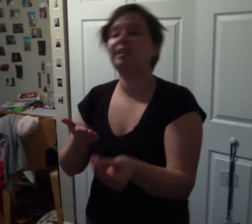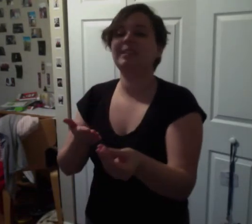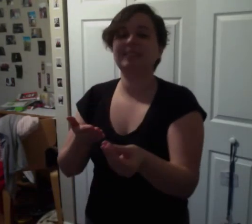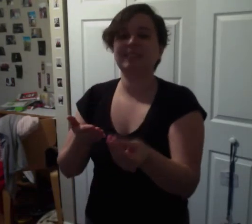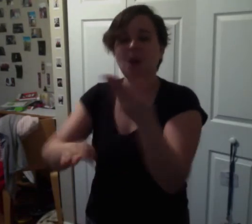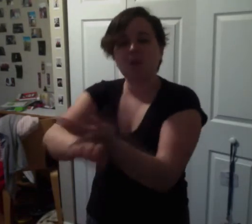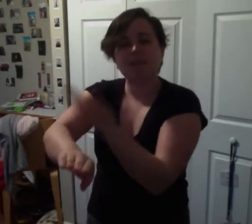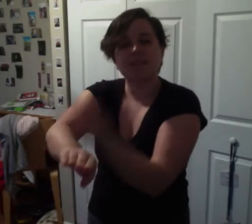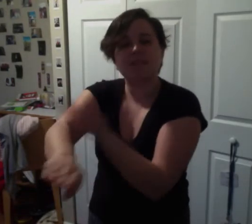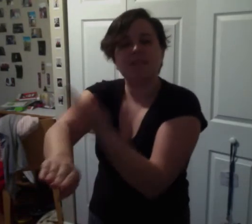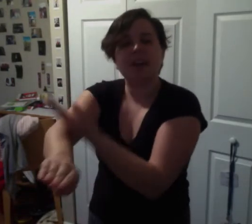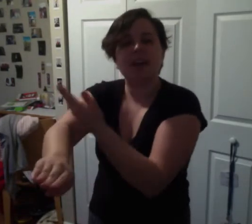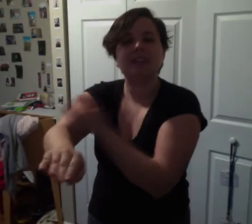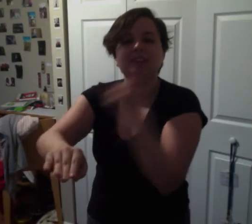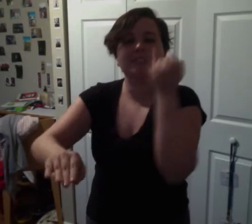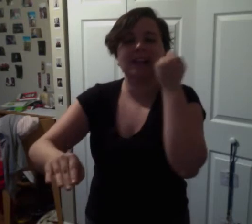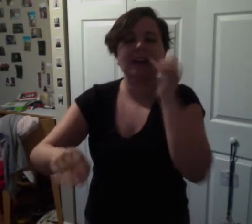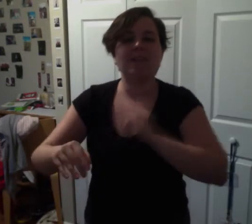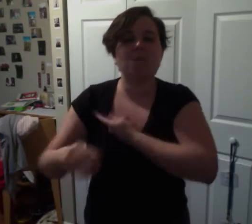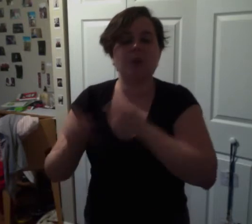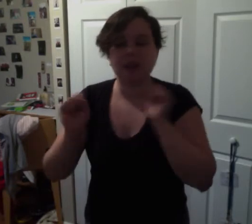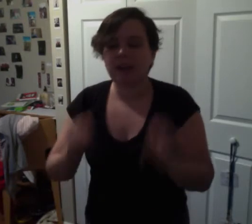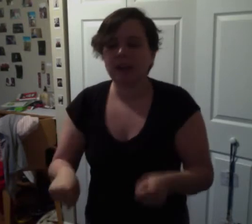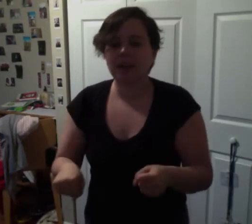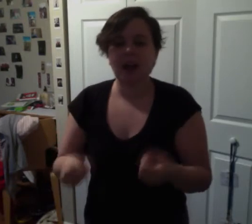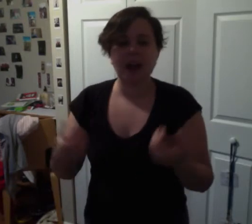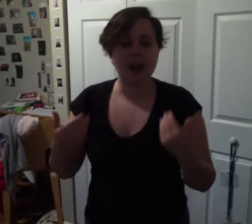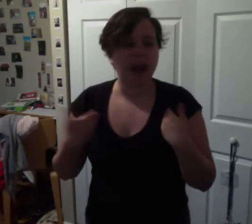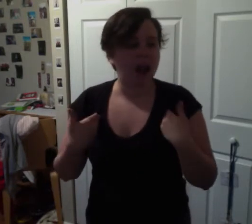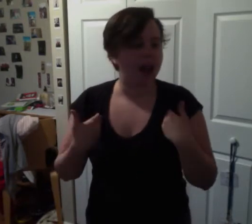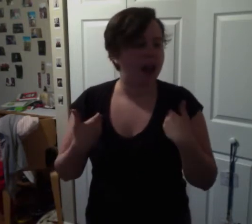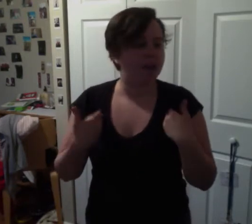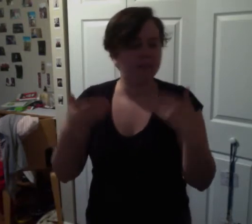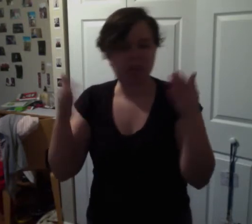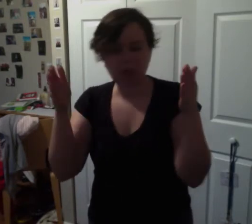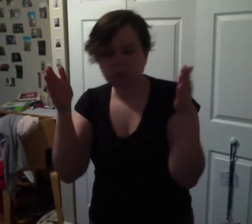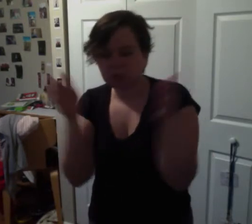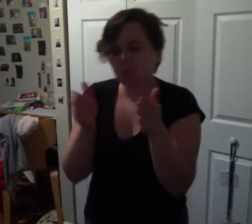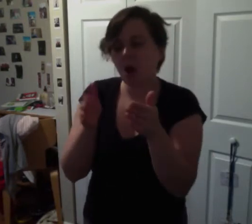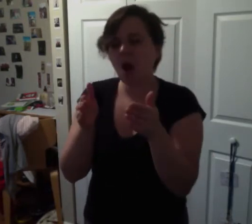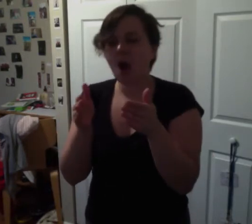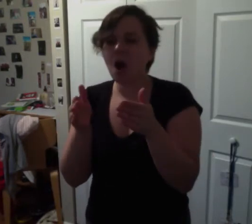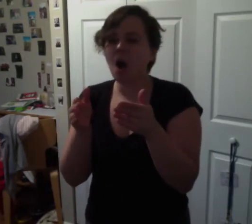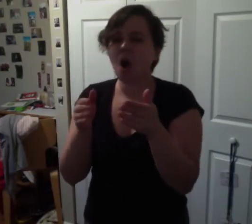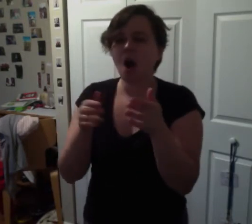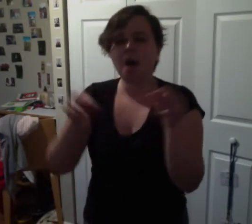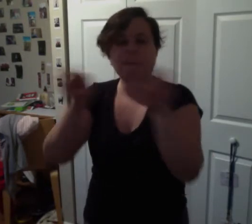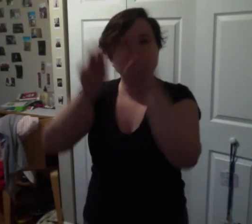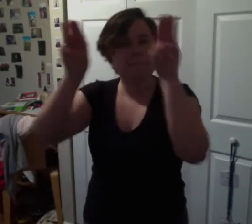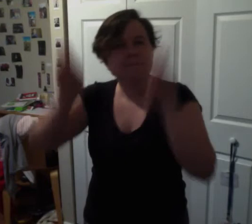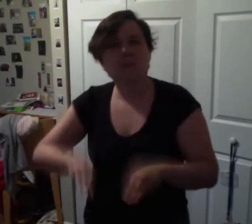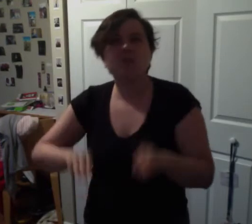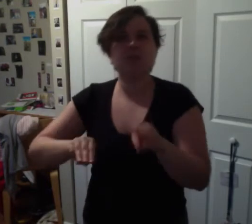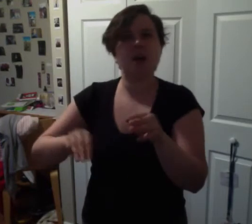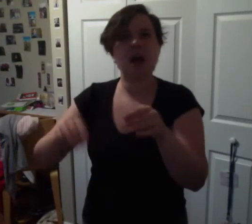could kind of land kind of miniature Versailles on top of that and kind of connect these buildings by a beautiful